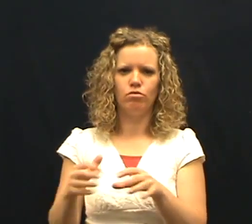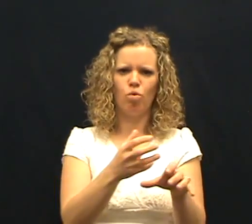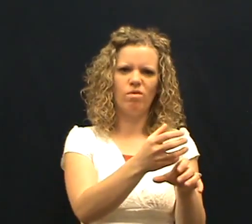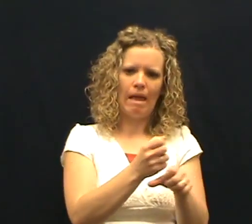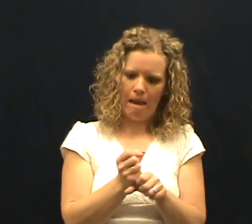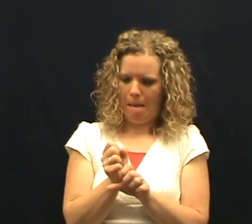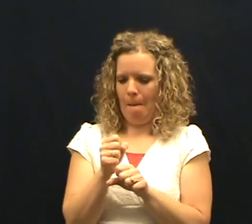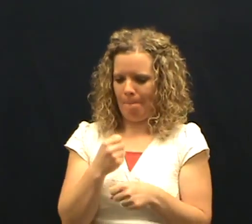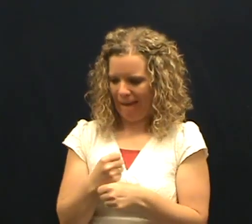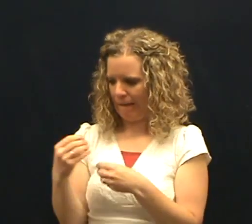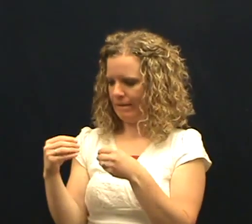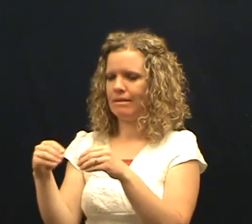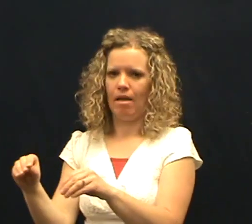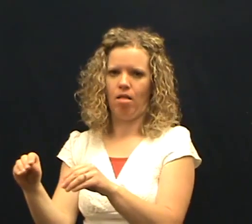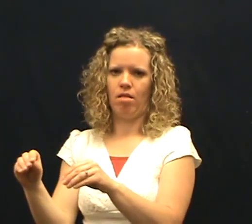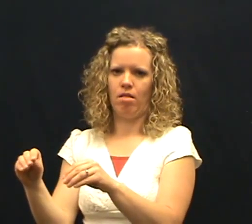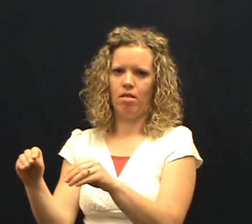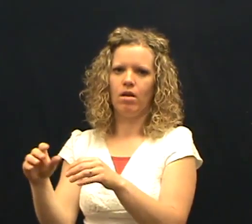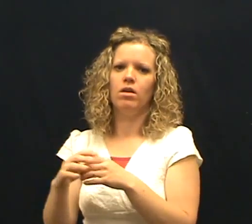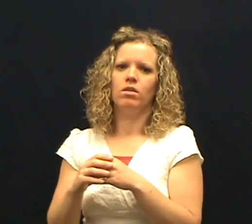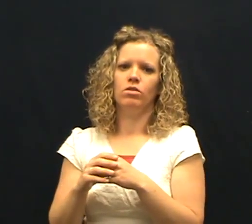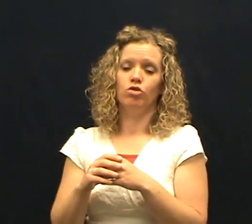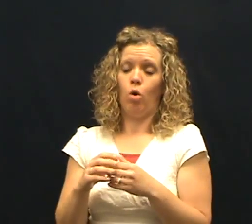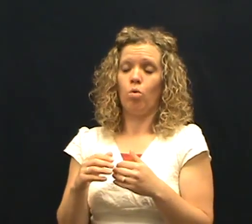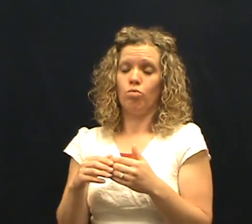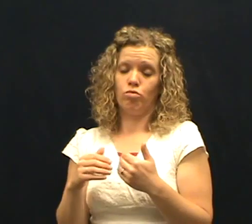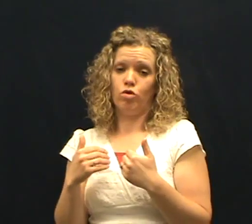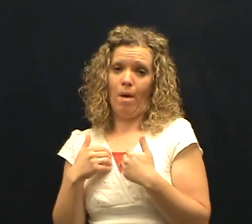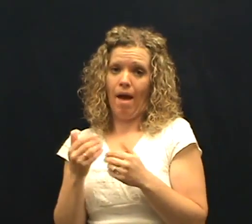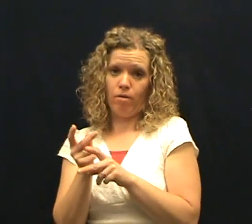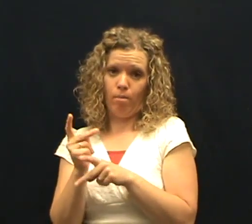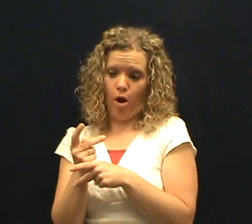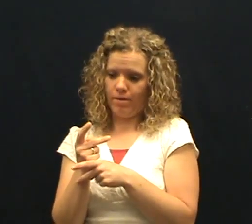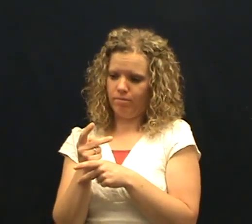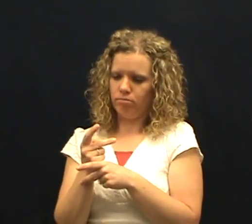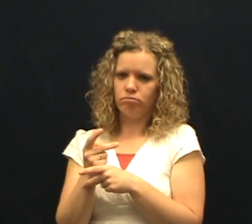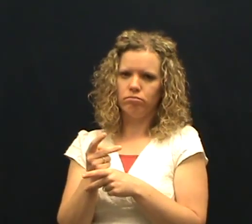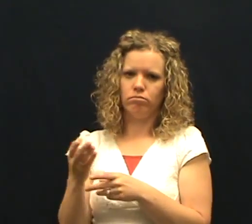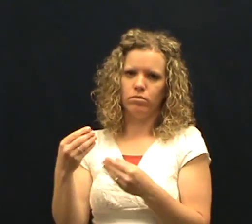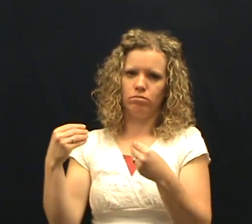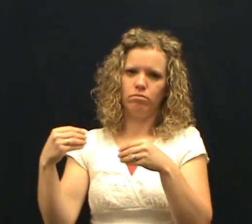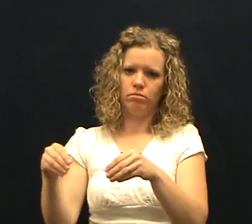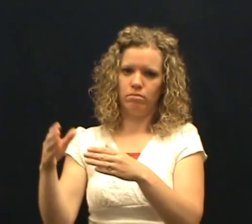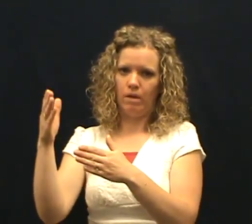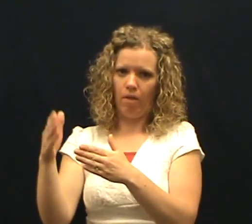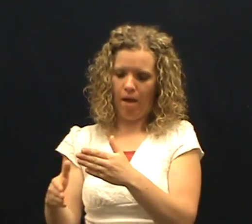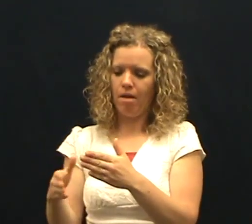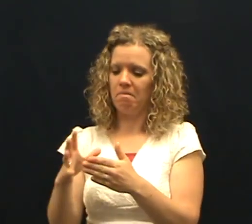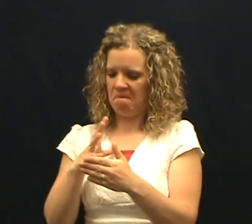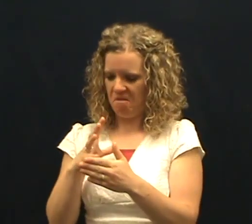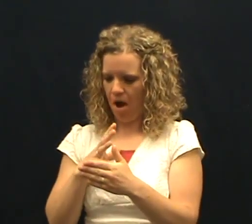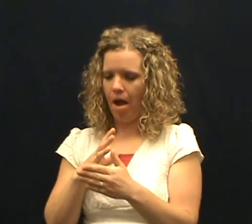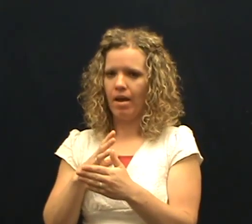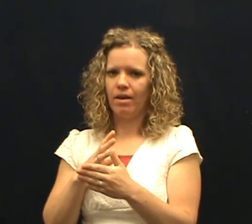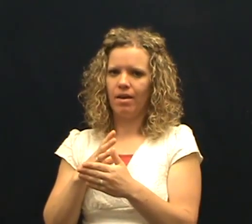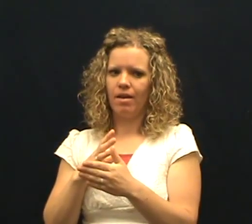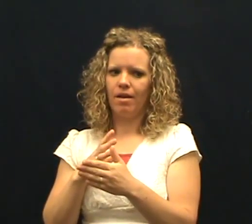only have your finished goods inventory once you've completed making the product, but you've got other inventories as